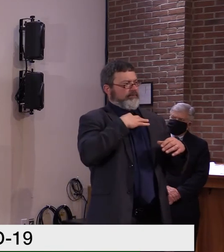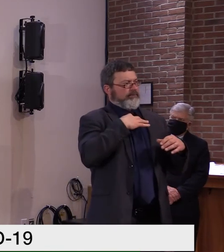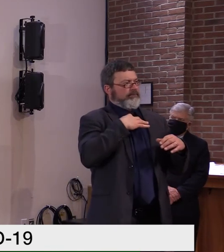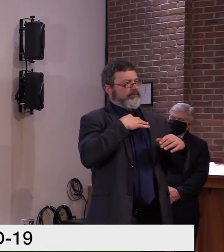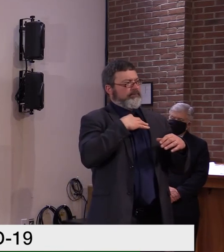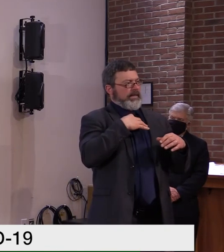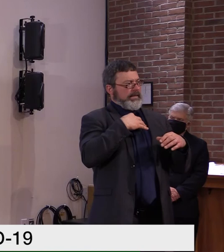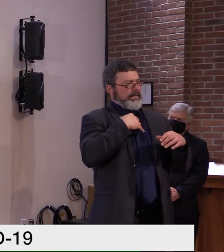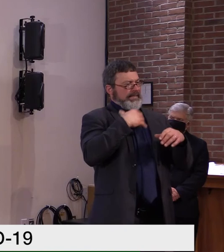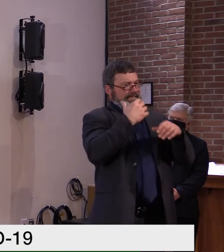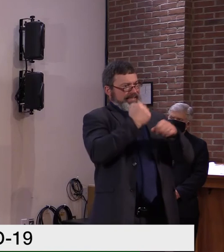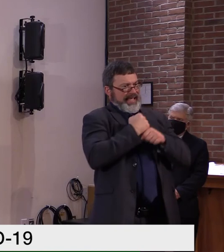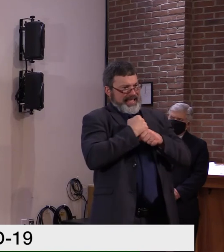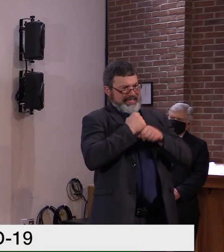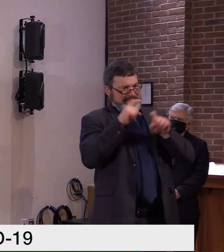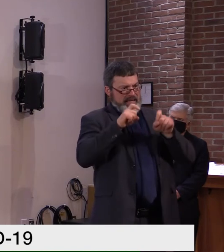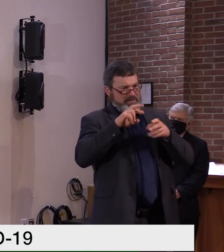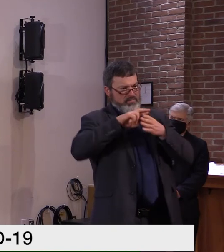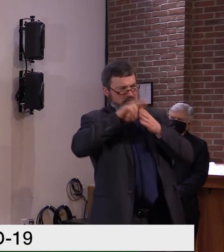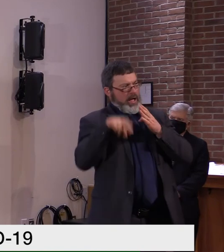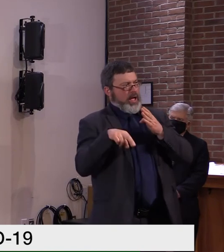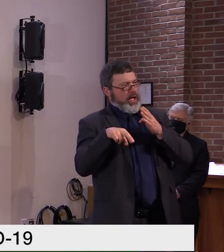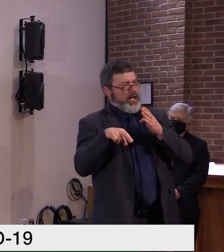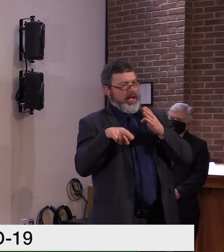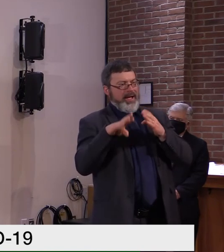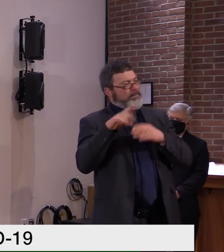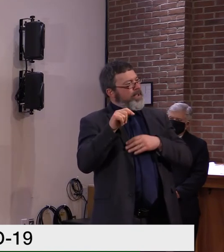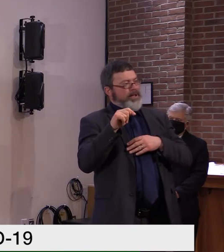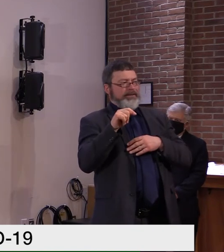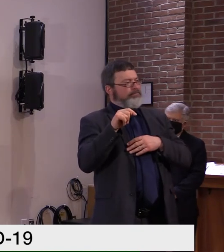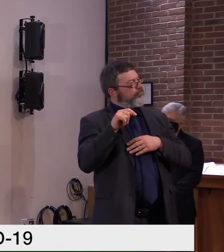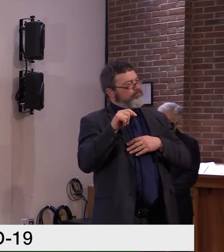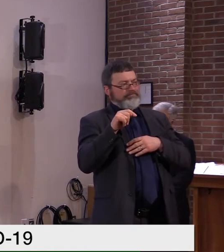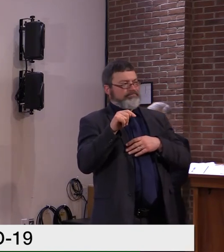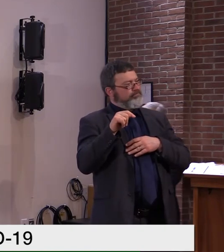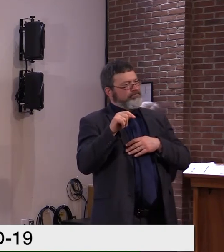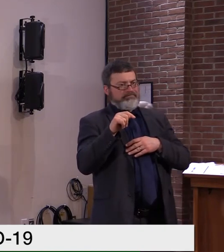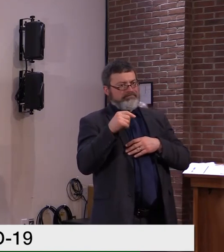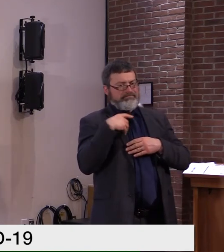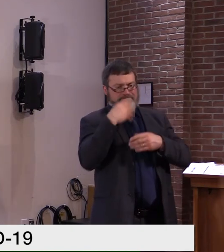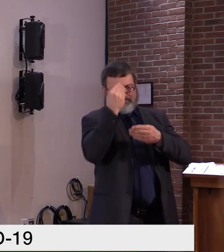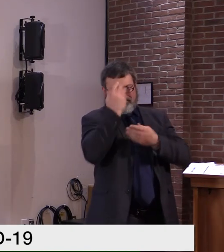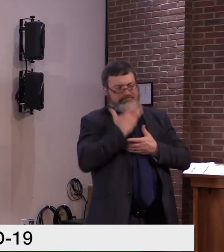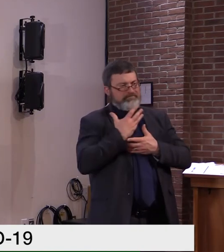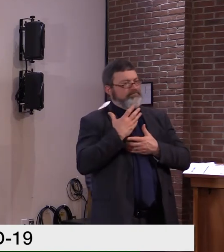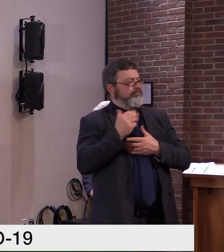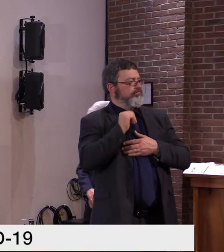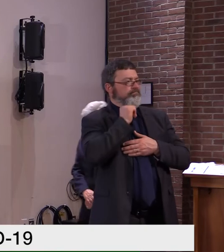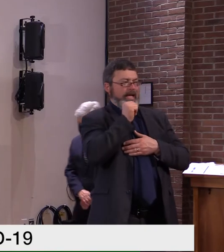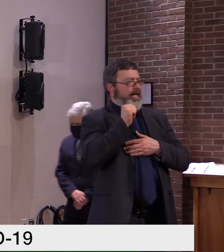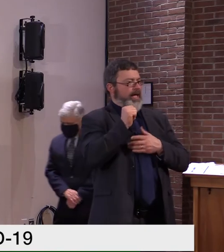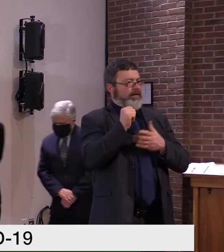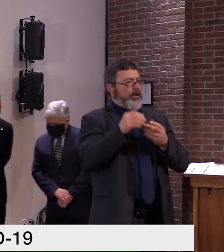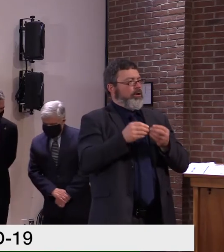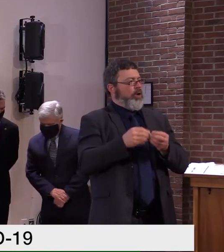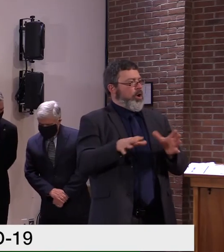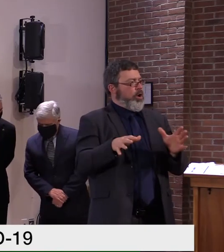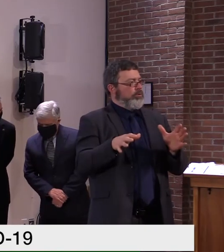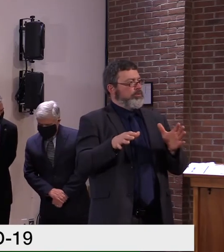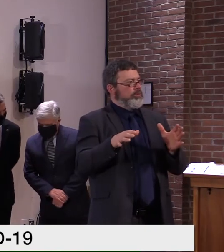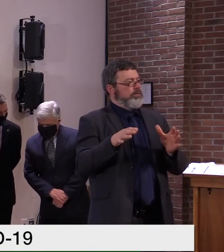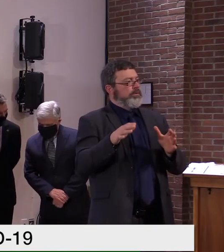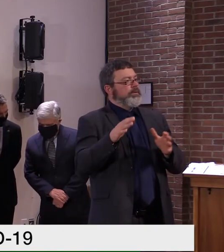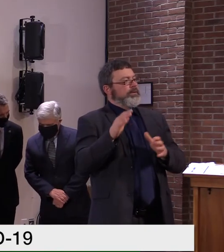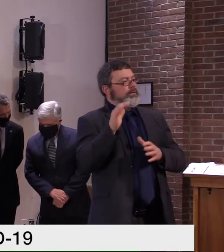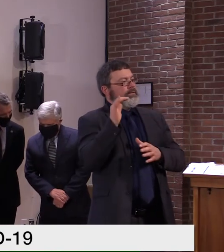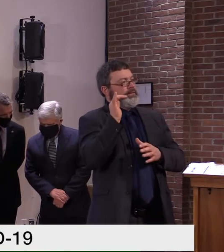got notification that they actually weren't going to get a test result, and to allow them to avail themselves of other testing